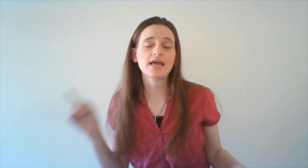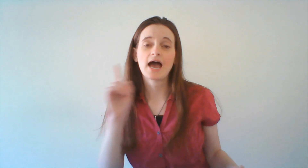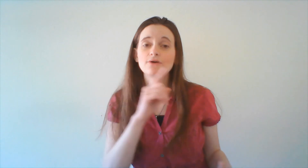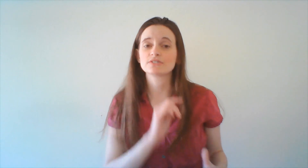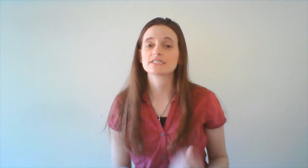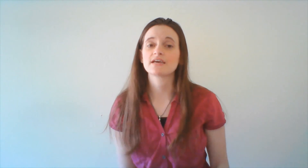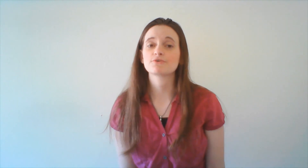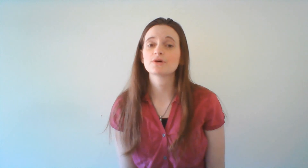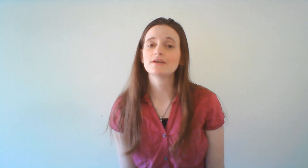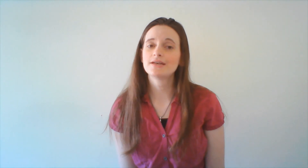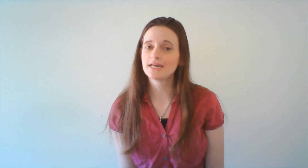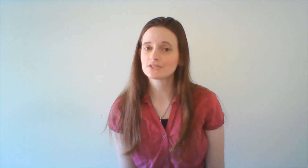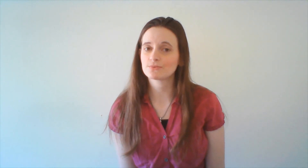I will see everyone next week.